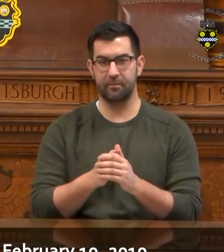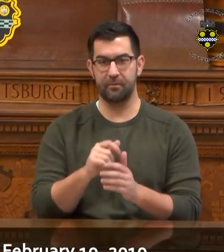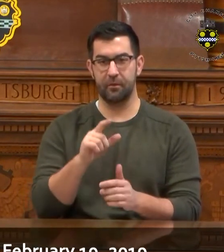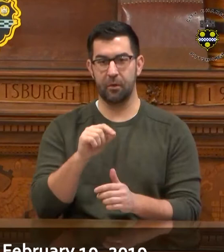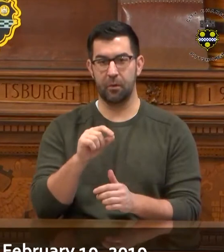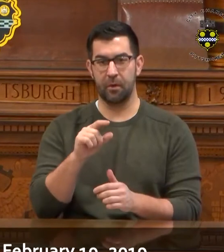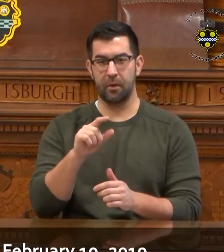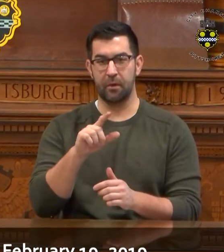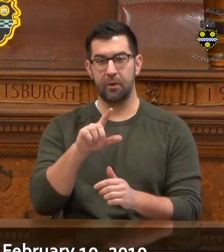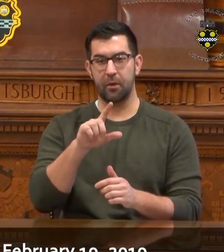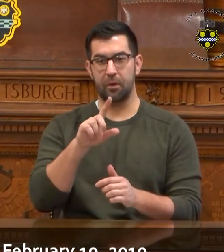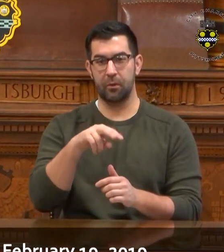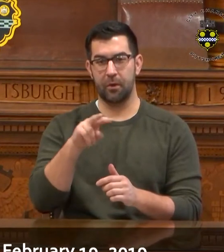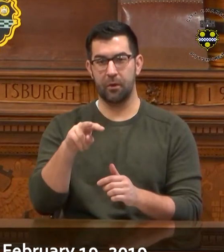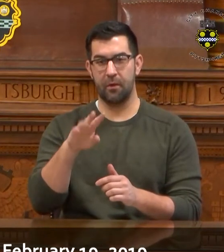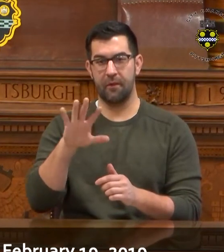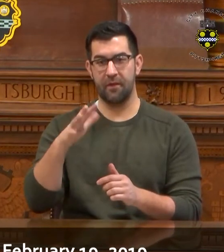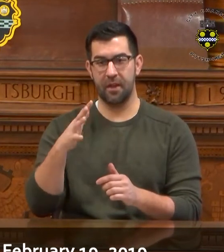2022 5th,